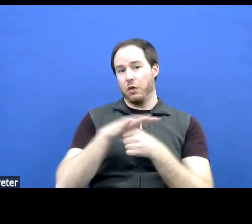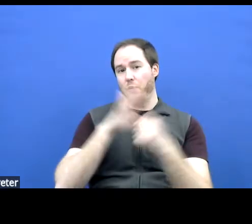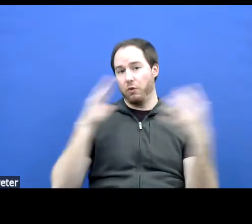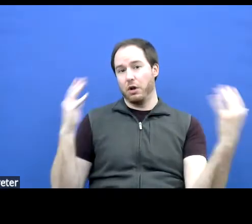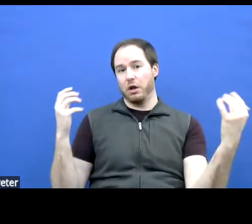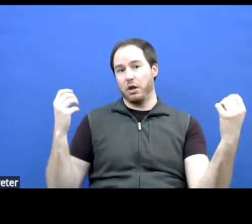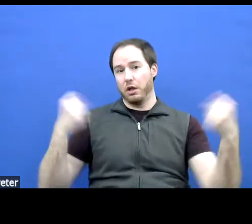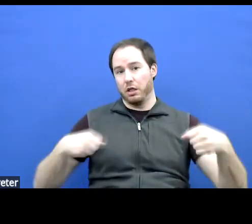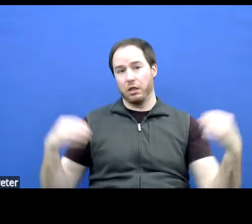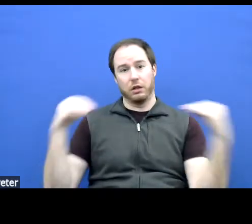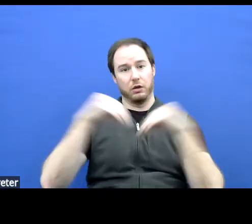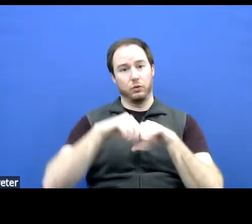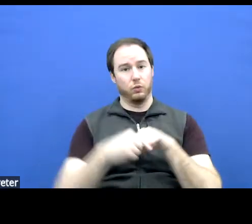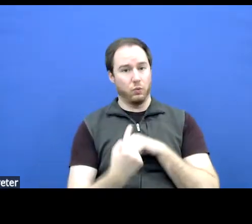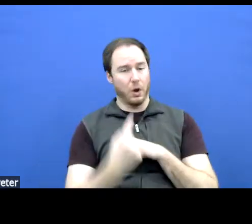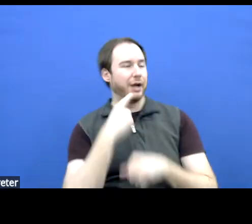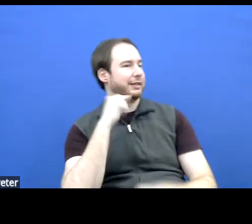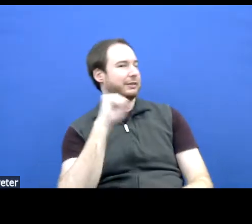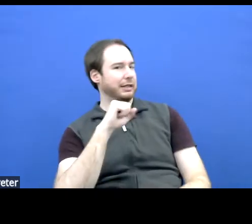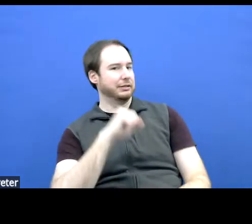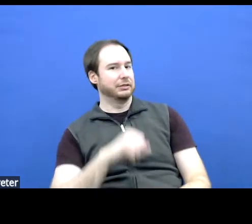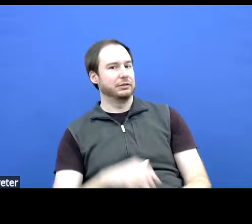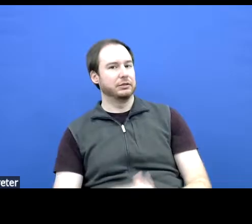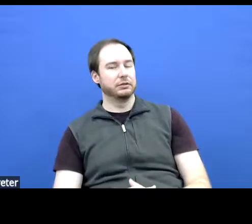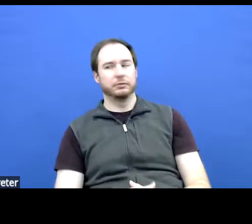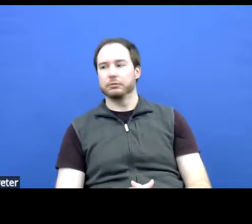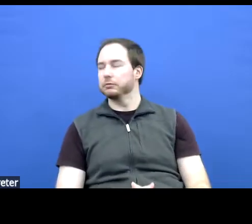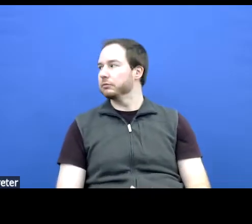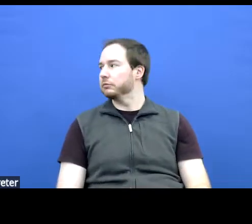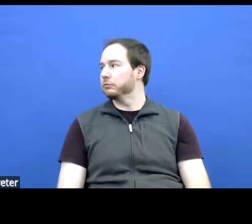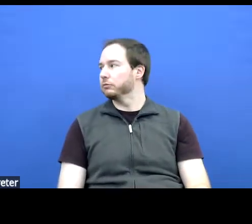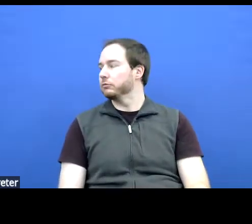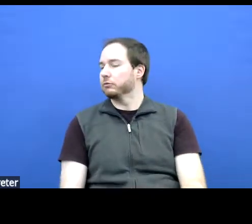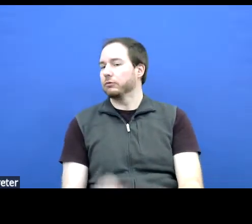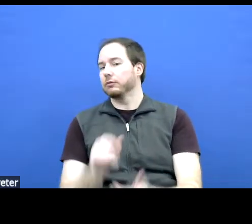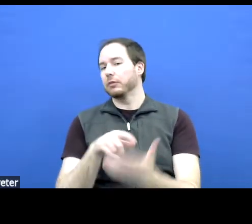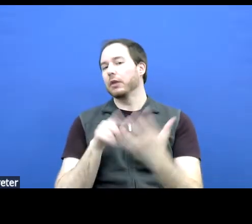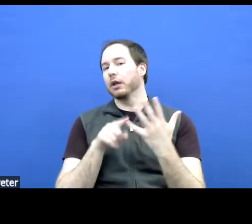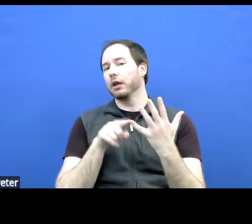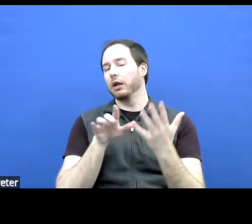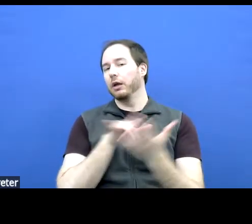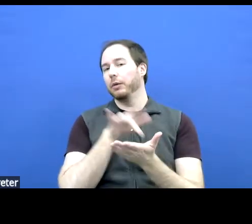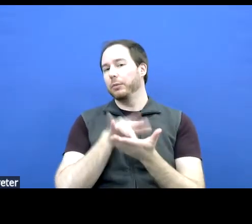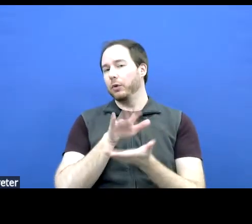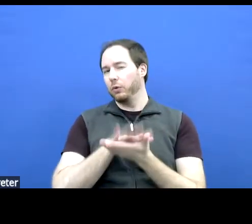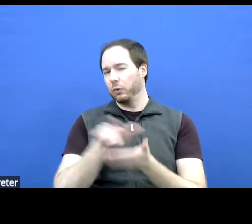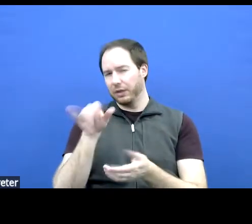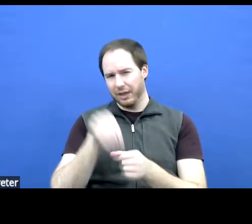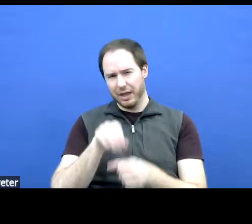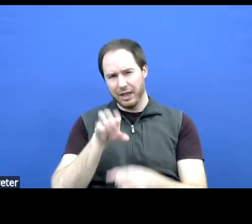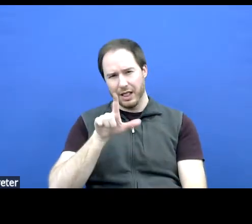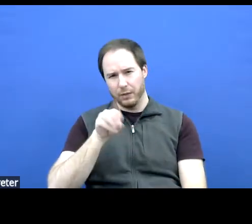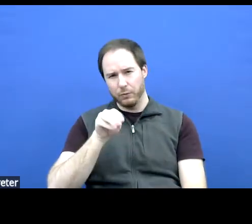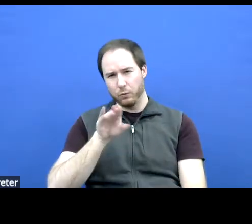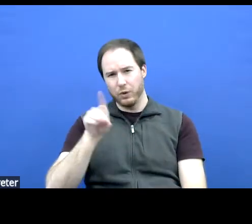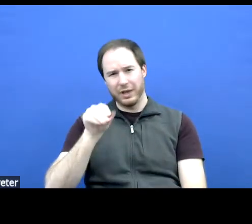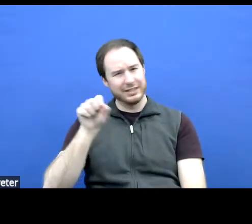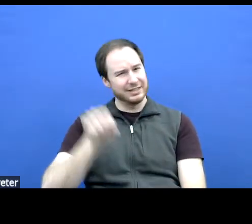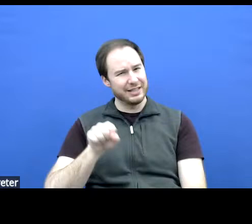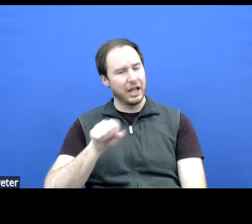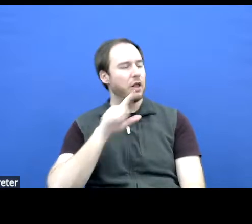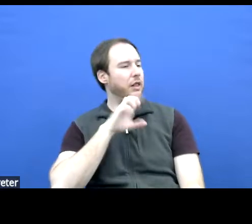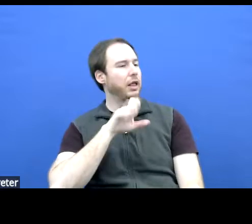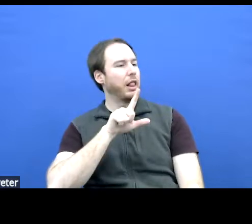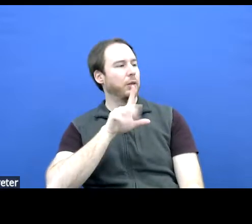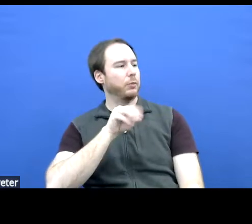would replace the other locations, yeah. Okay. And is the middle school one, is that the one at the L. Siegel Center on Elmwood and South? And the Elmwood